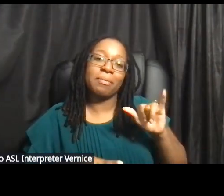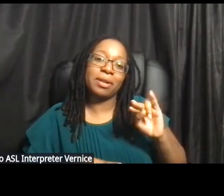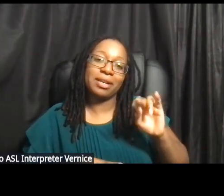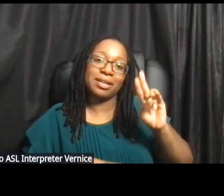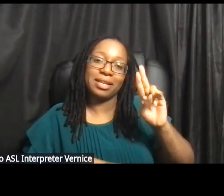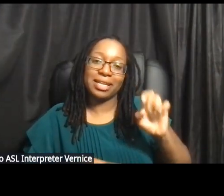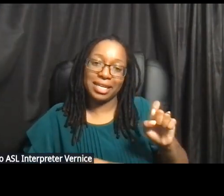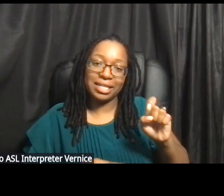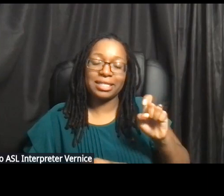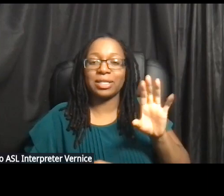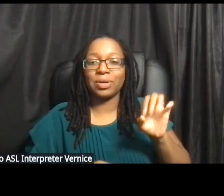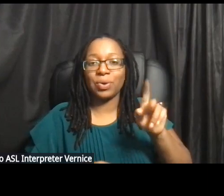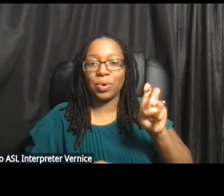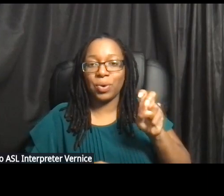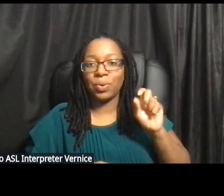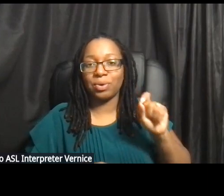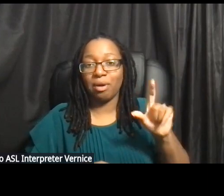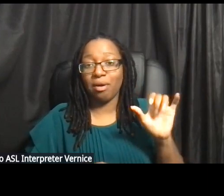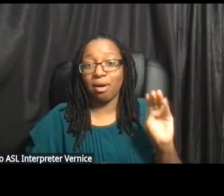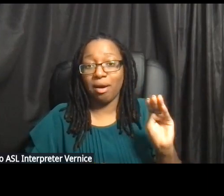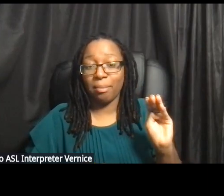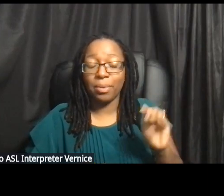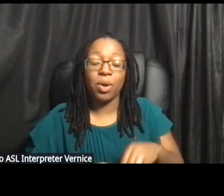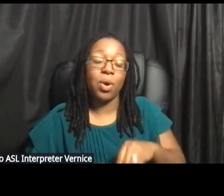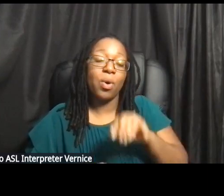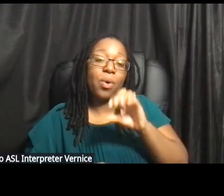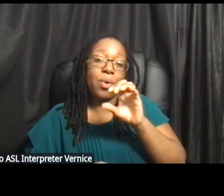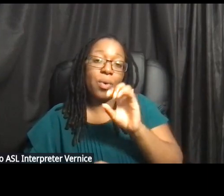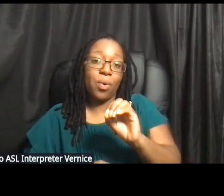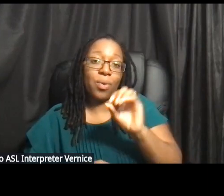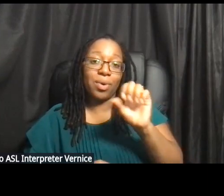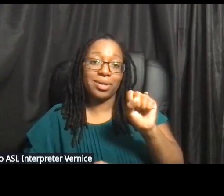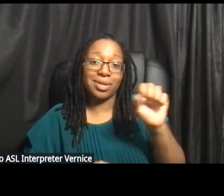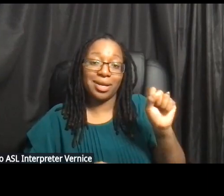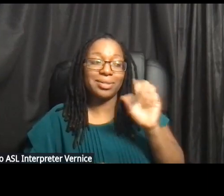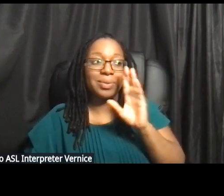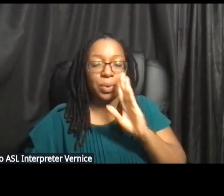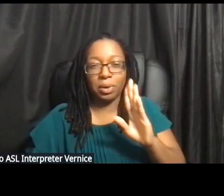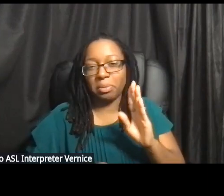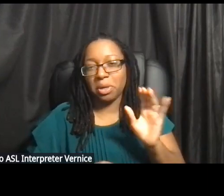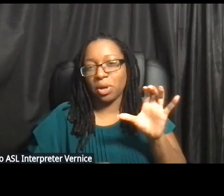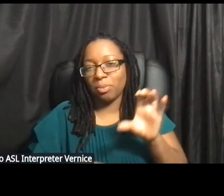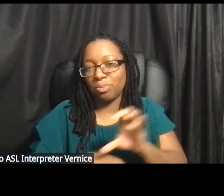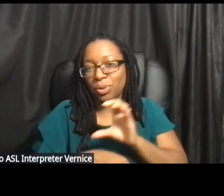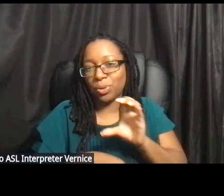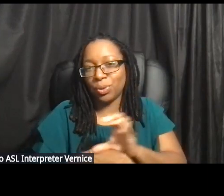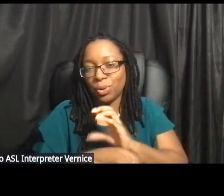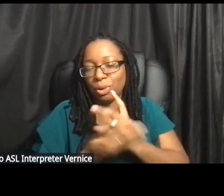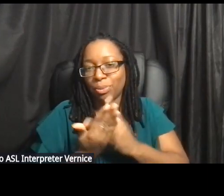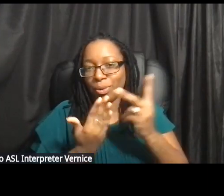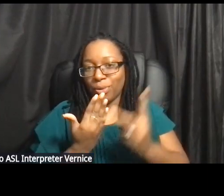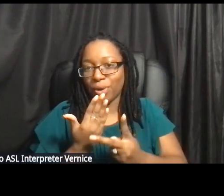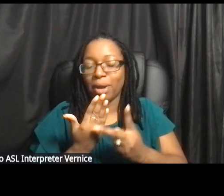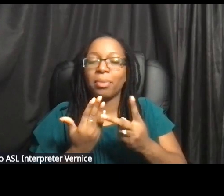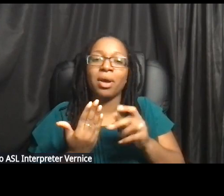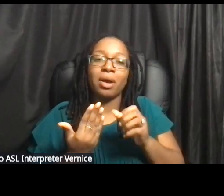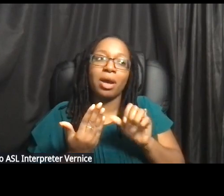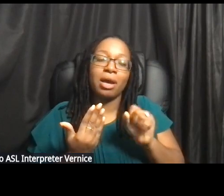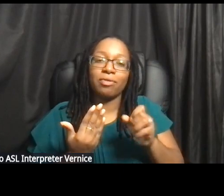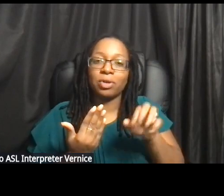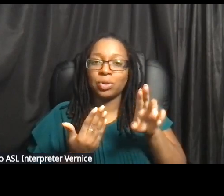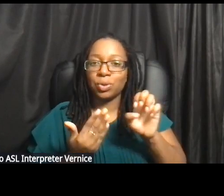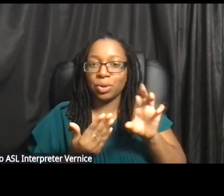thelinuxcode.com. Open source software, or OSS, refers to computer programs with source code that anyone can inspect, modify,